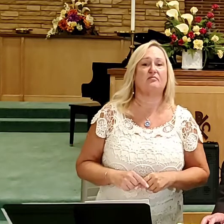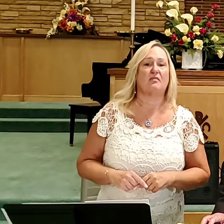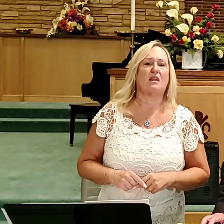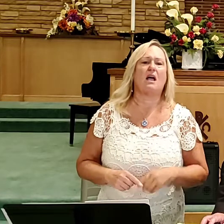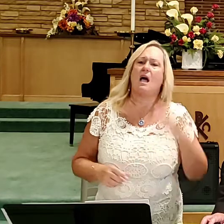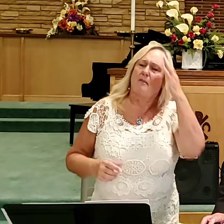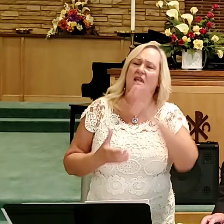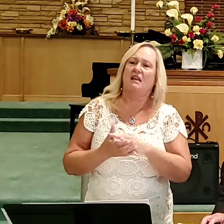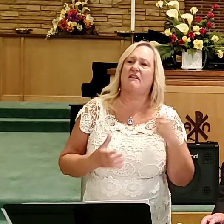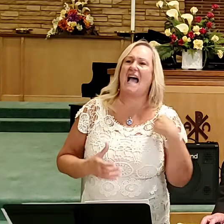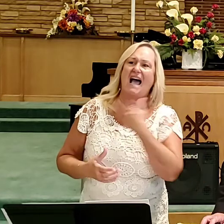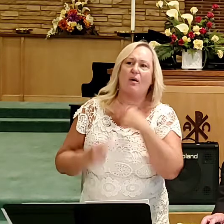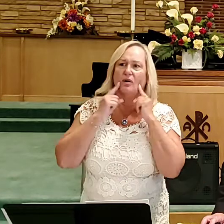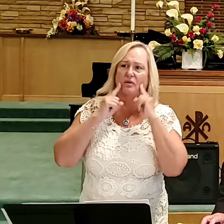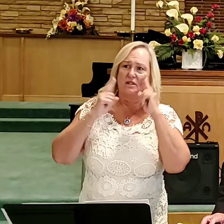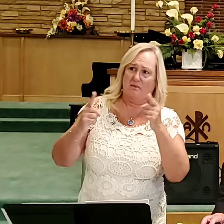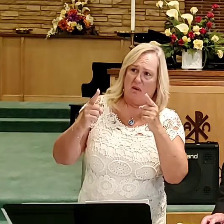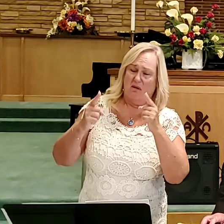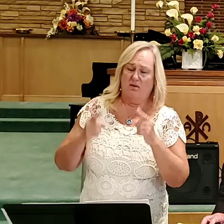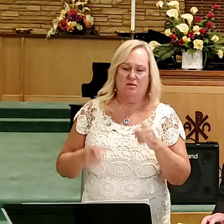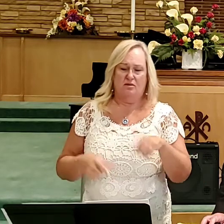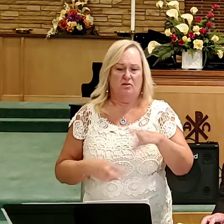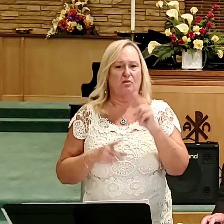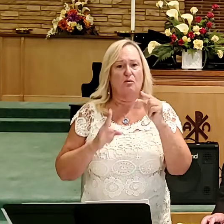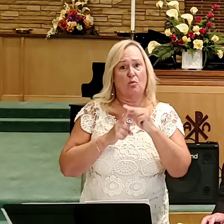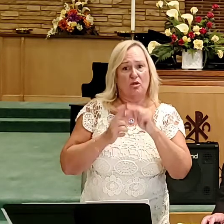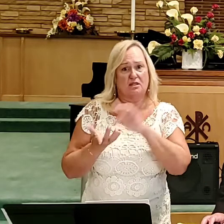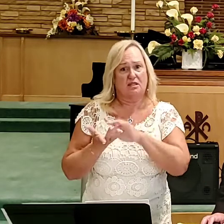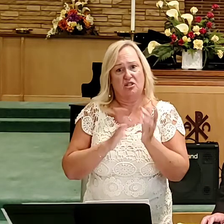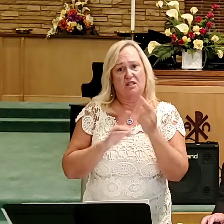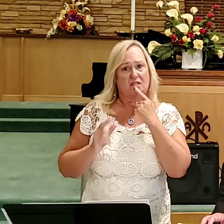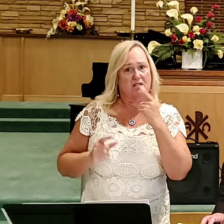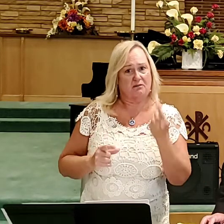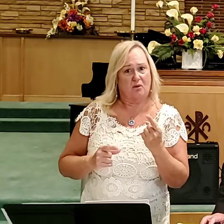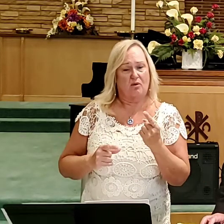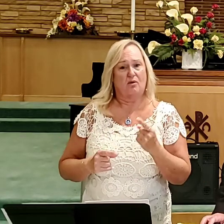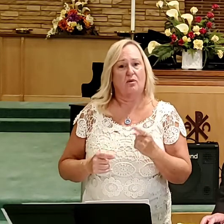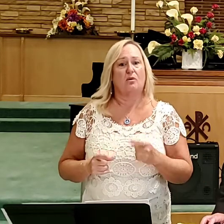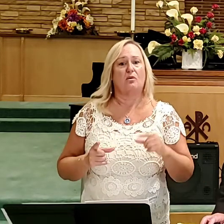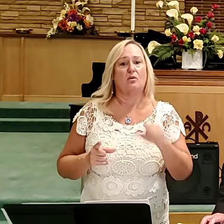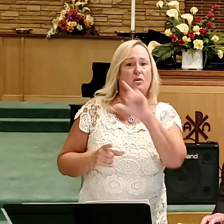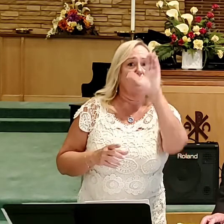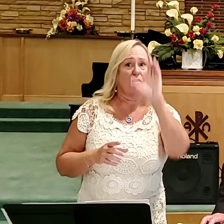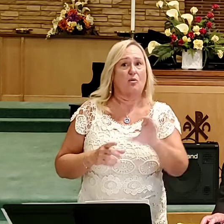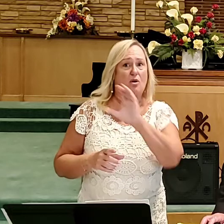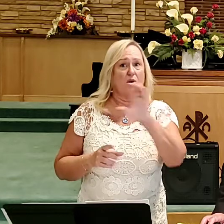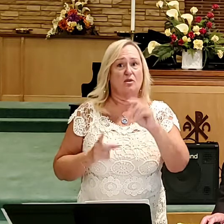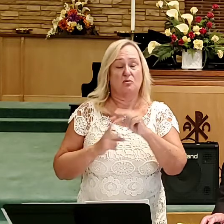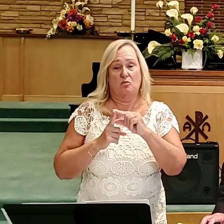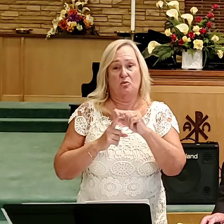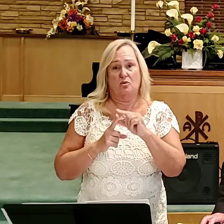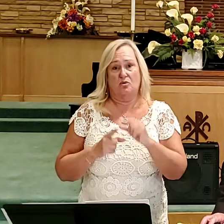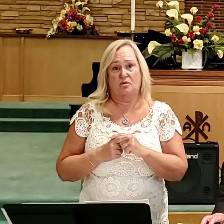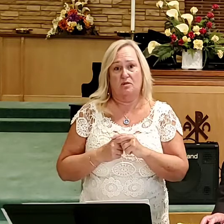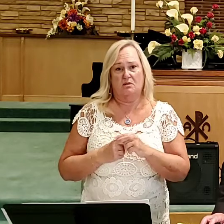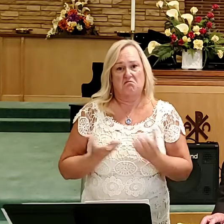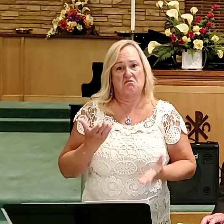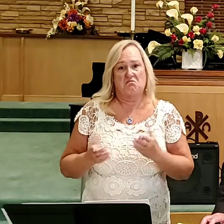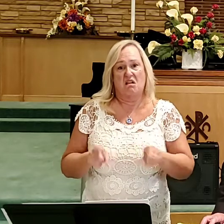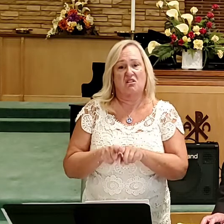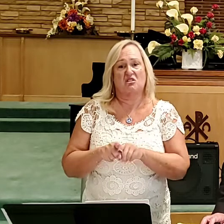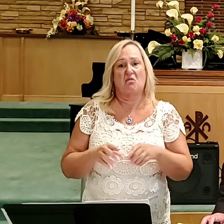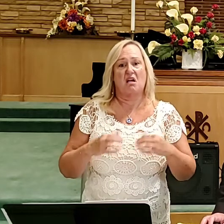I believe our response to the words that Jesus spoke, the cross words, may also